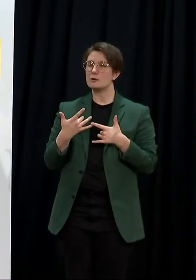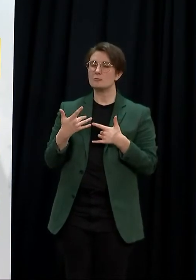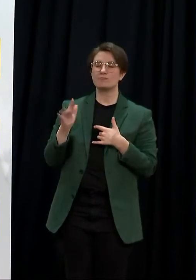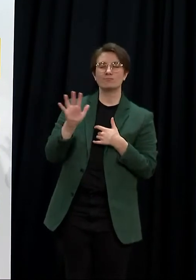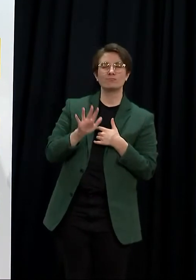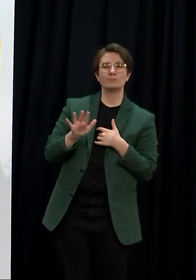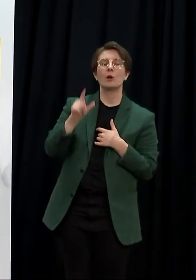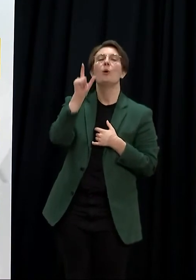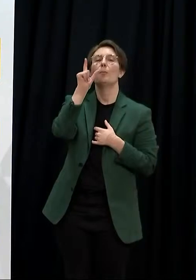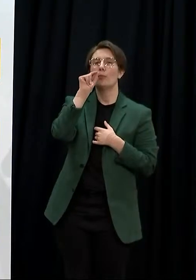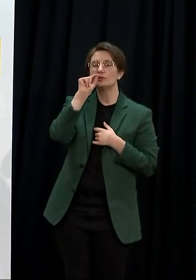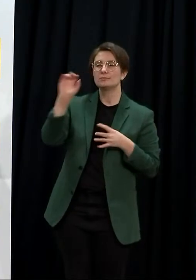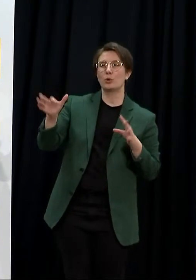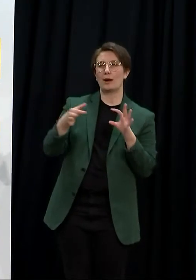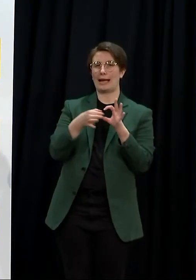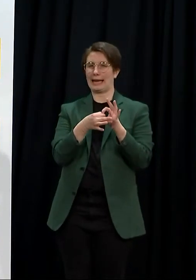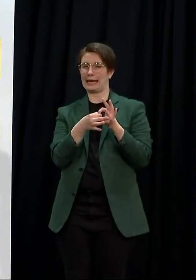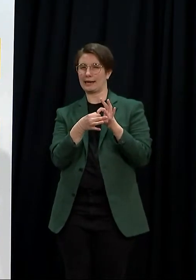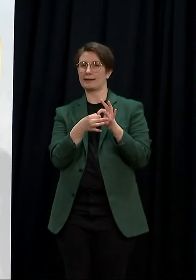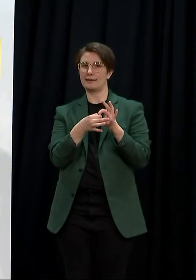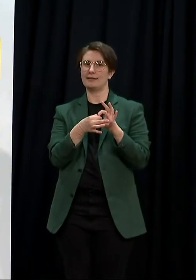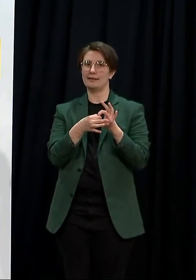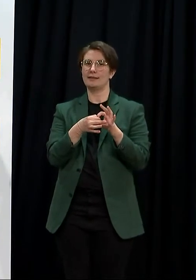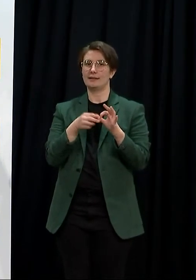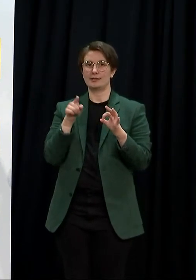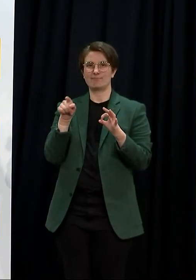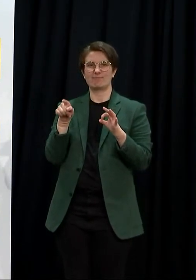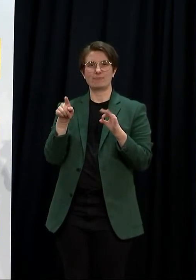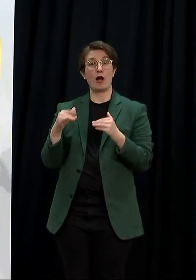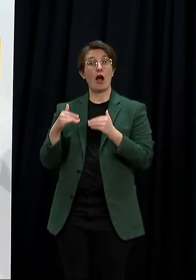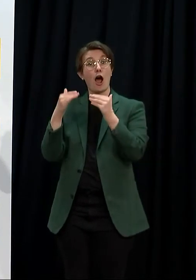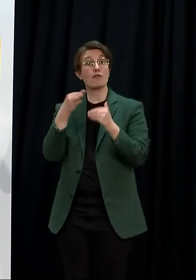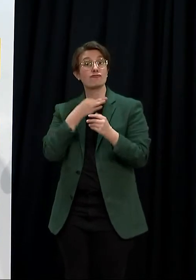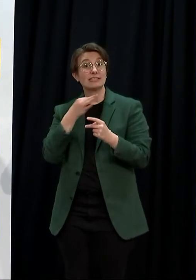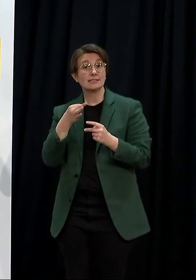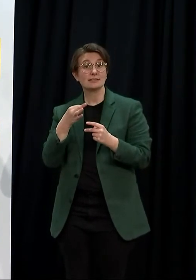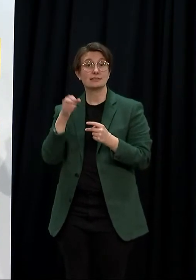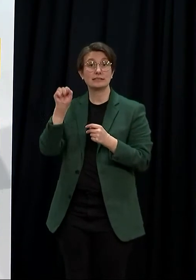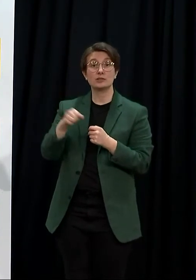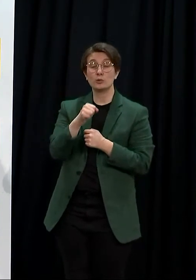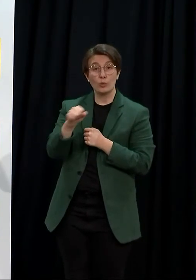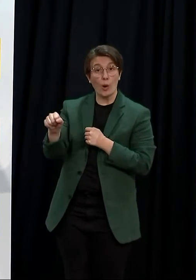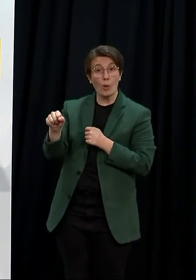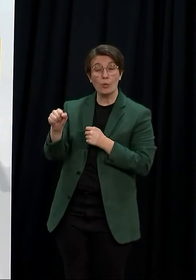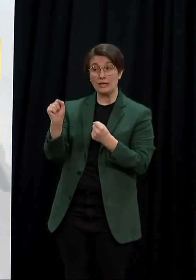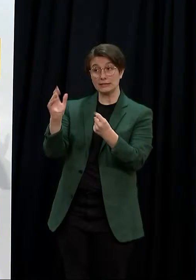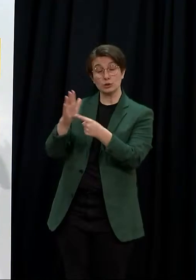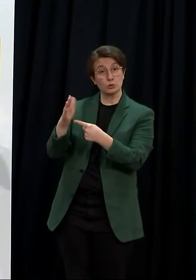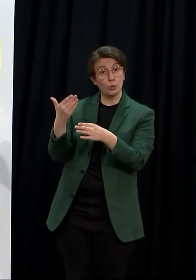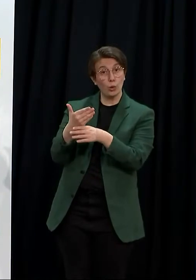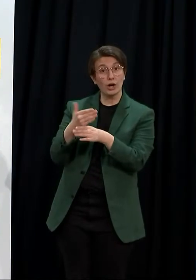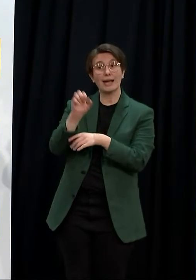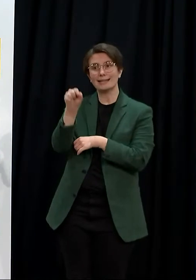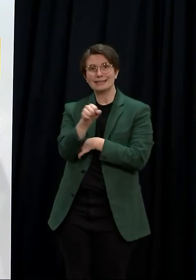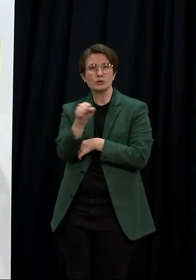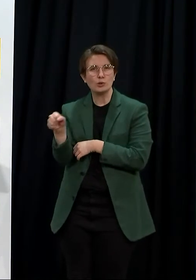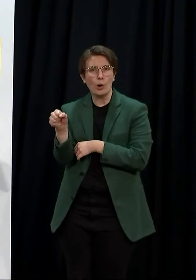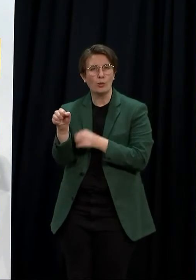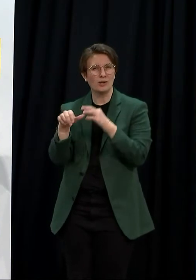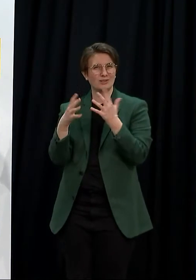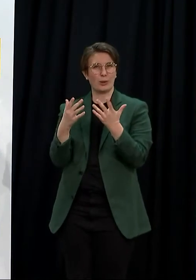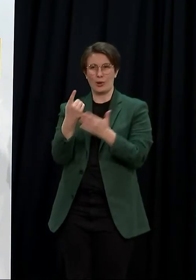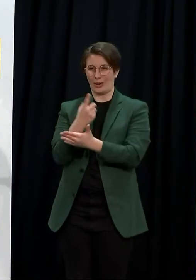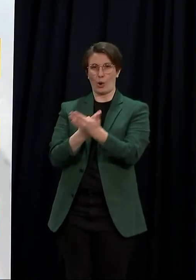we consider them to have been in a high-risk case? Were they an essential worker and therefore someone who may have other exposure events? As an